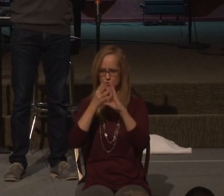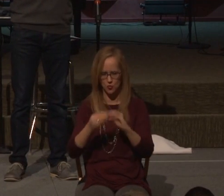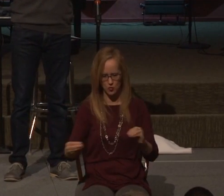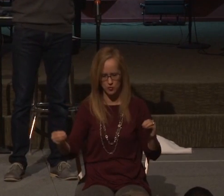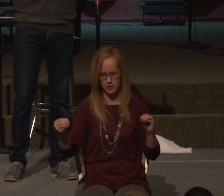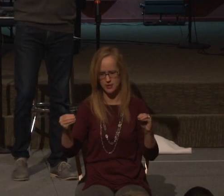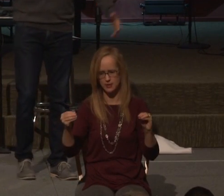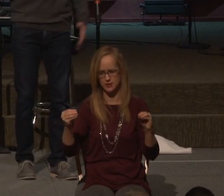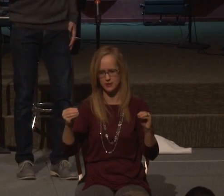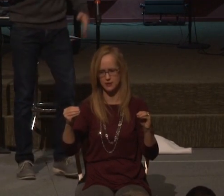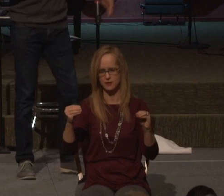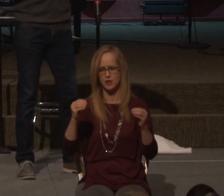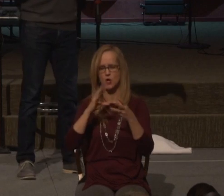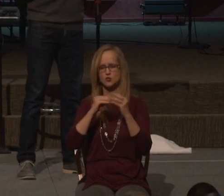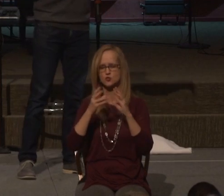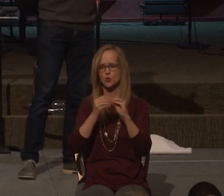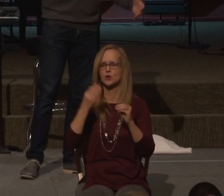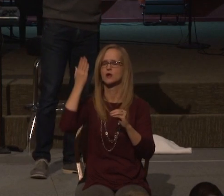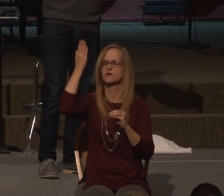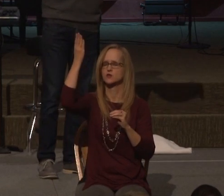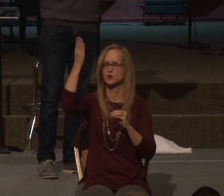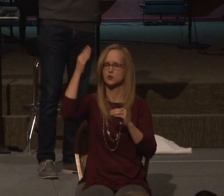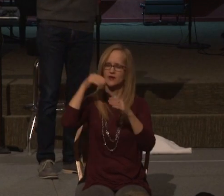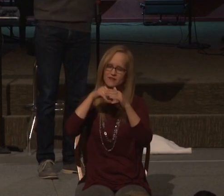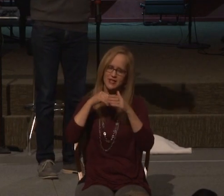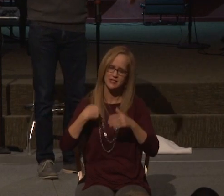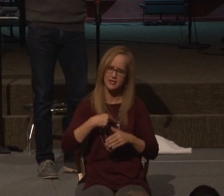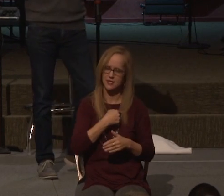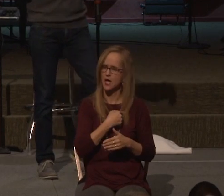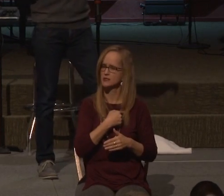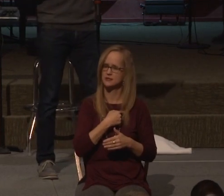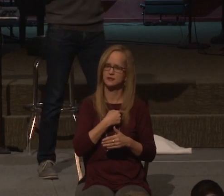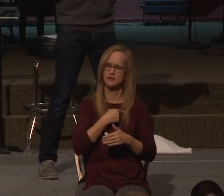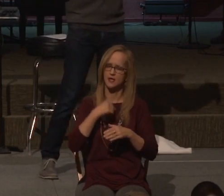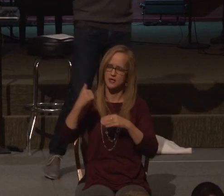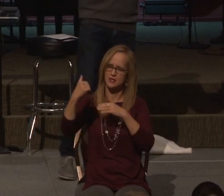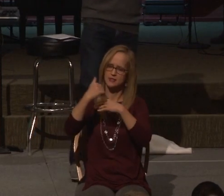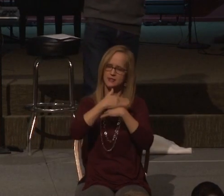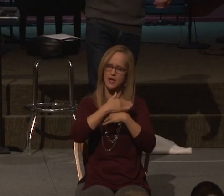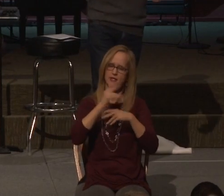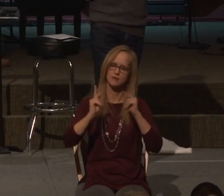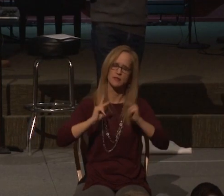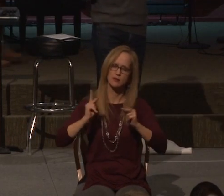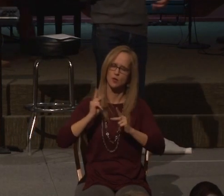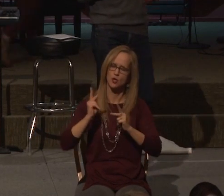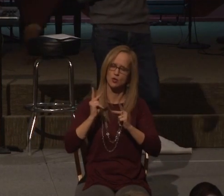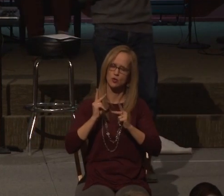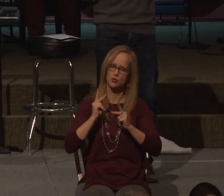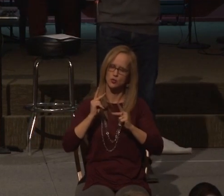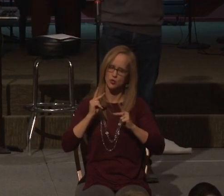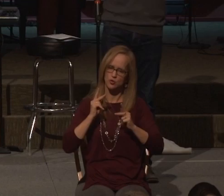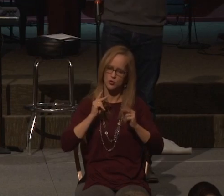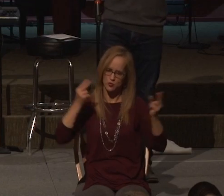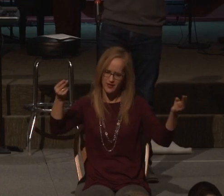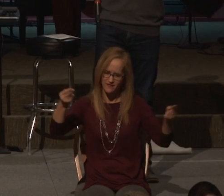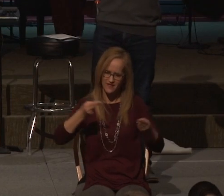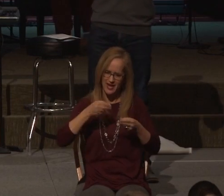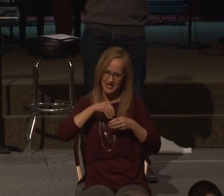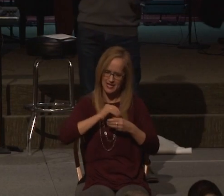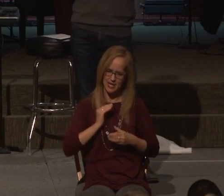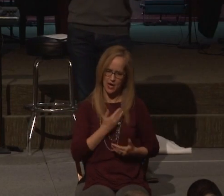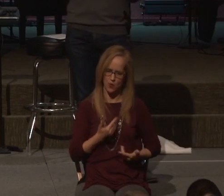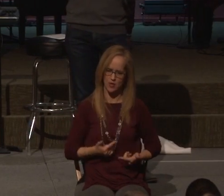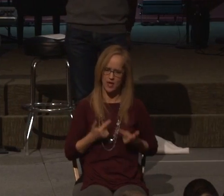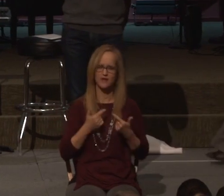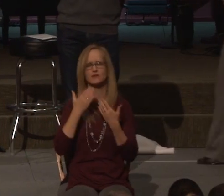God, a story of you investing in us. God, you sending people to invest and invite into our life. God, may